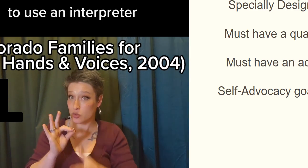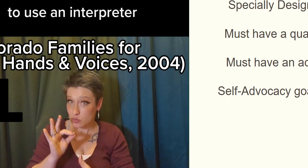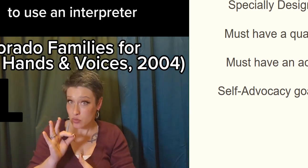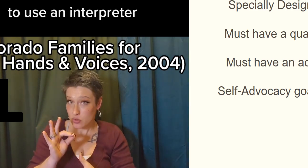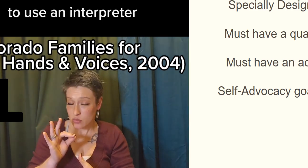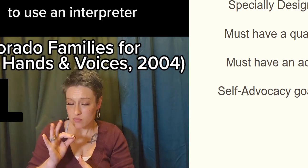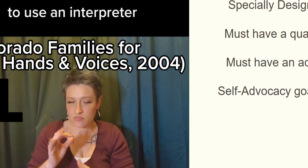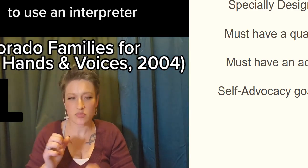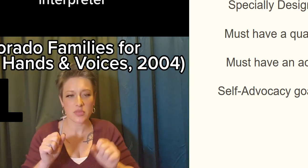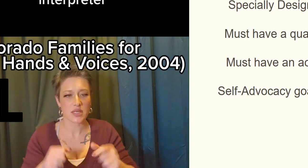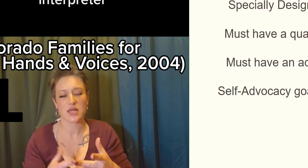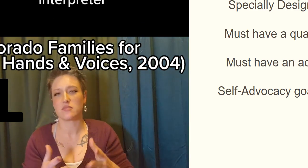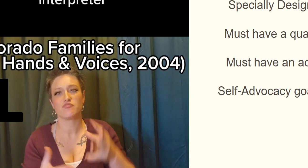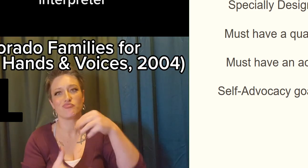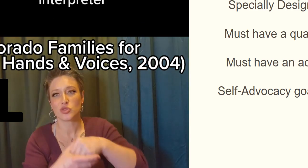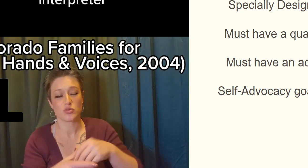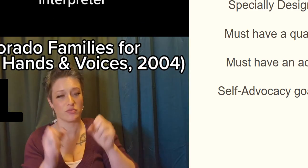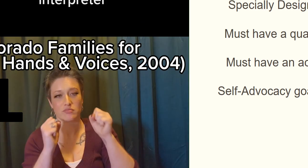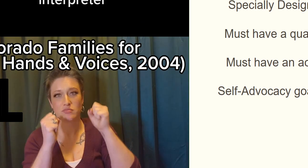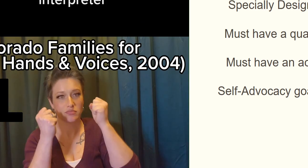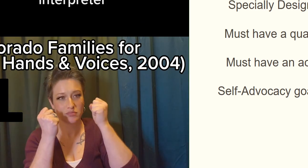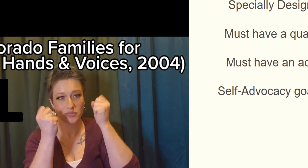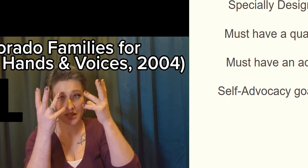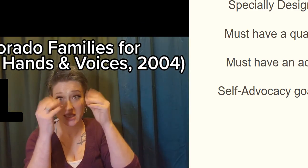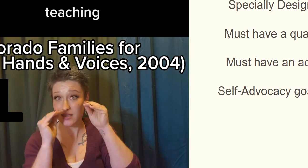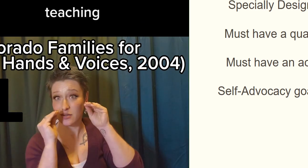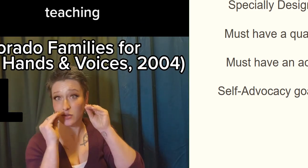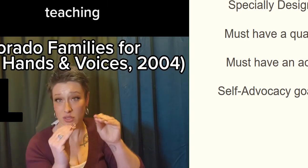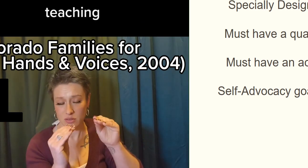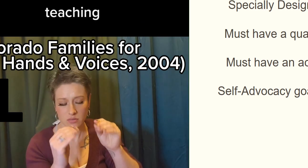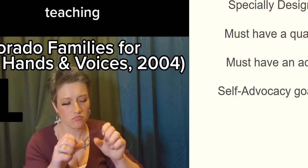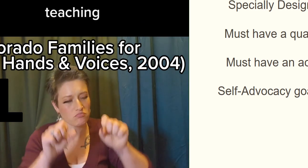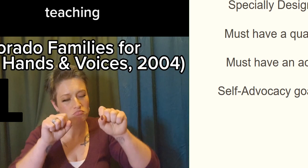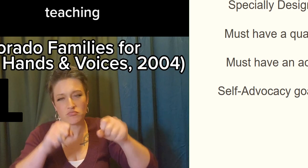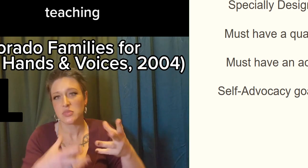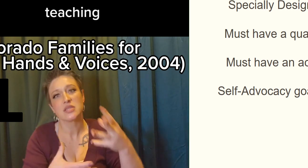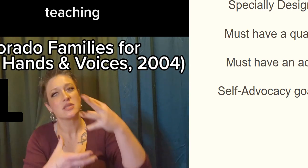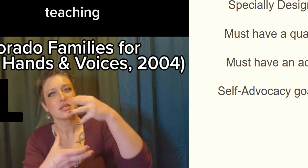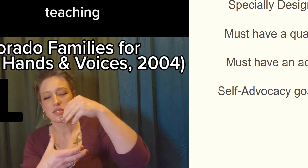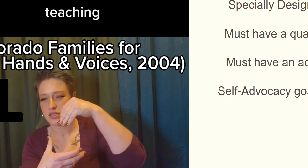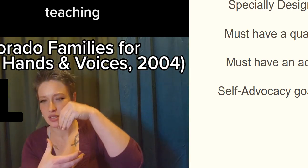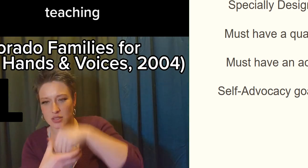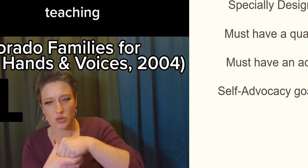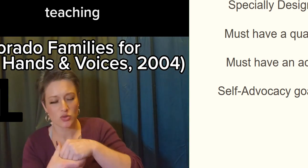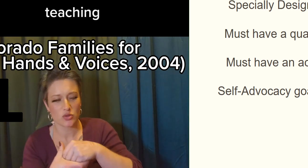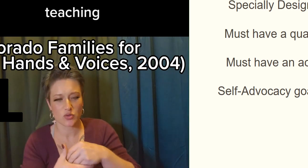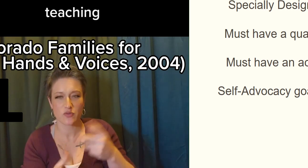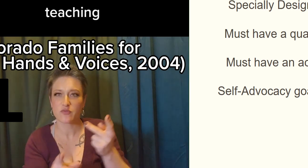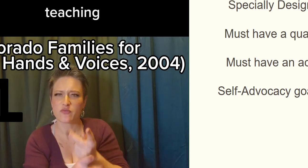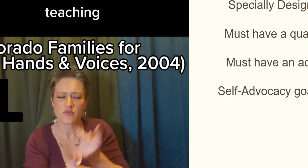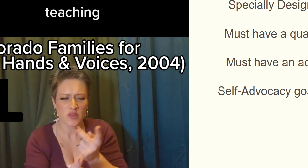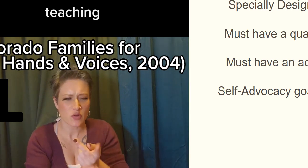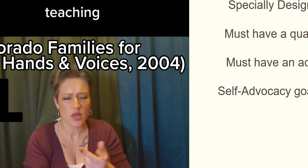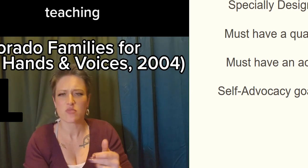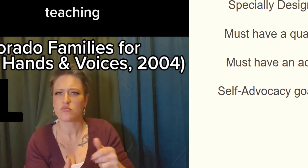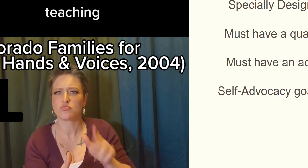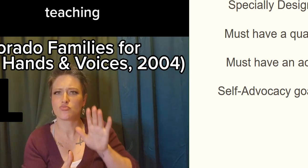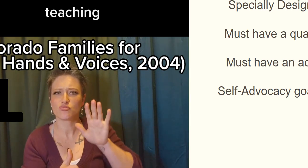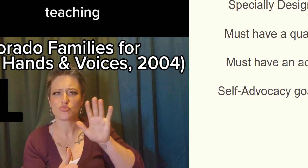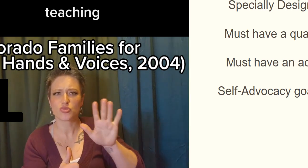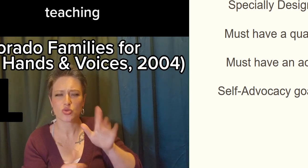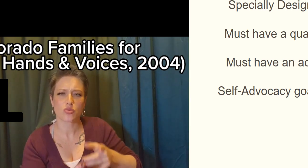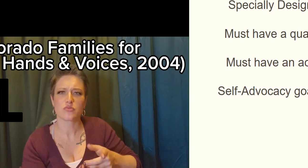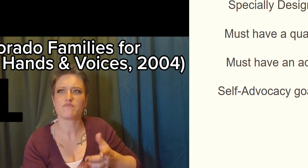use an interpreter, or how to request an interpreter, or how to get involved in all kinds of those pieces of